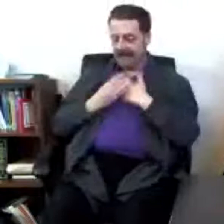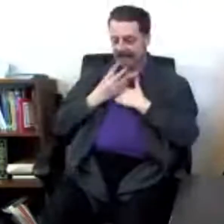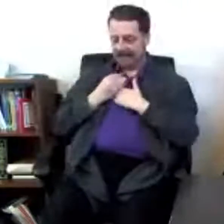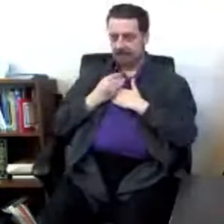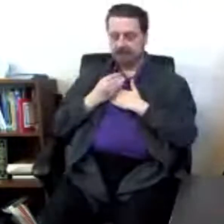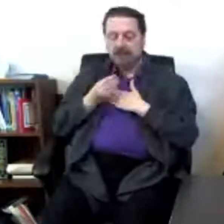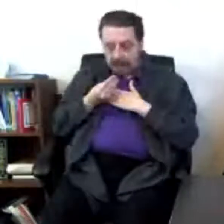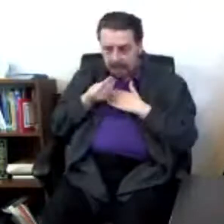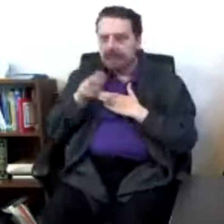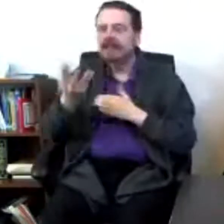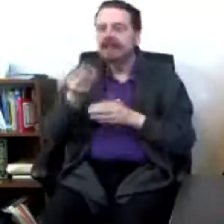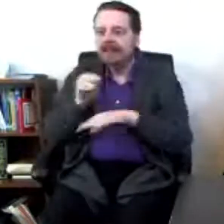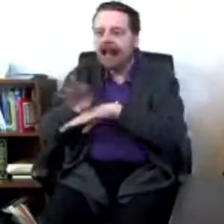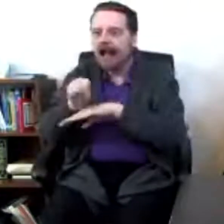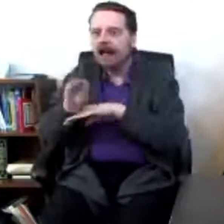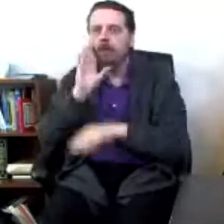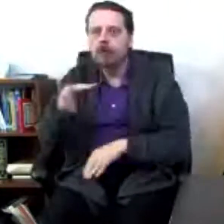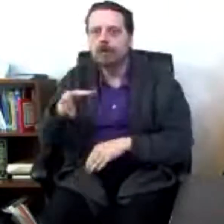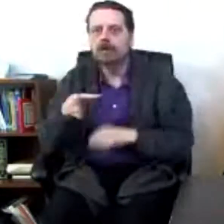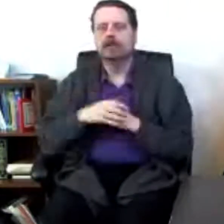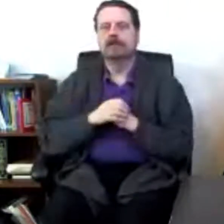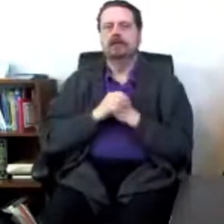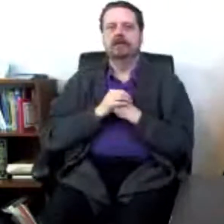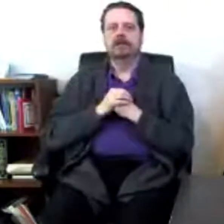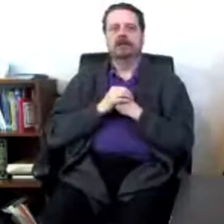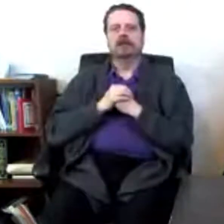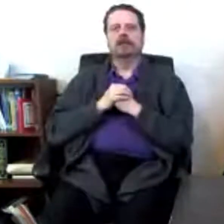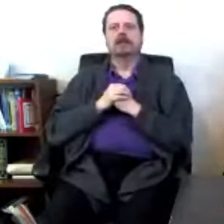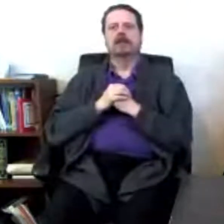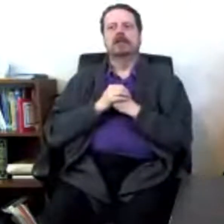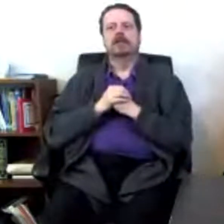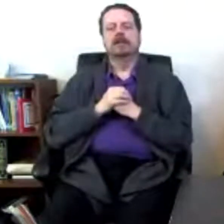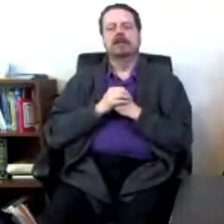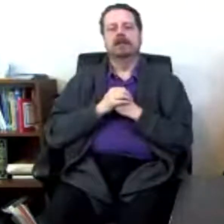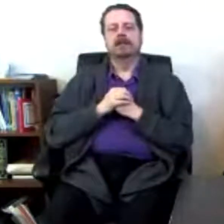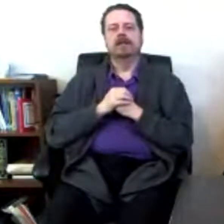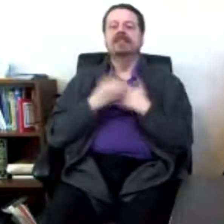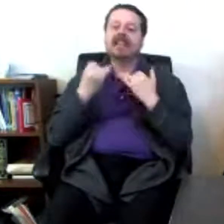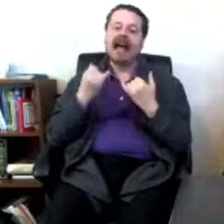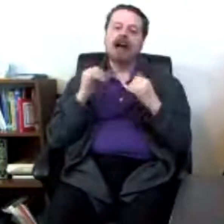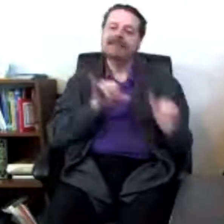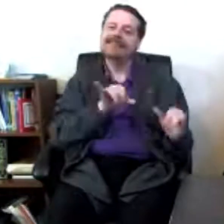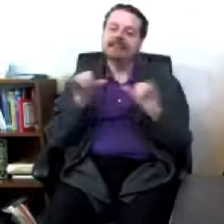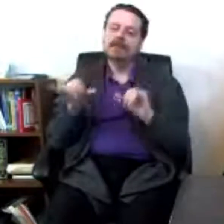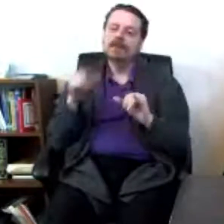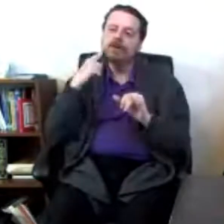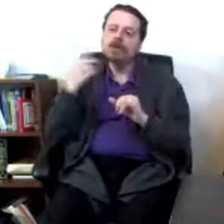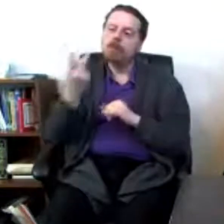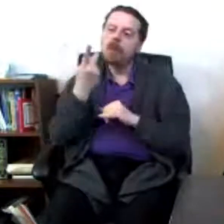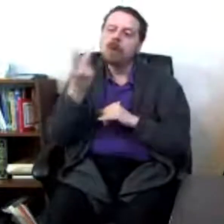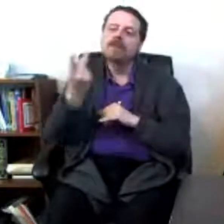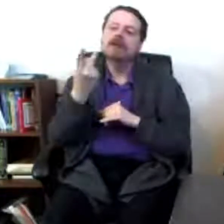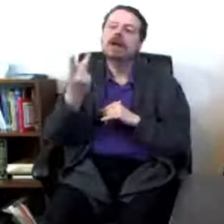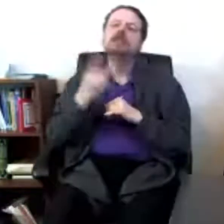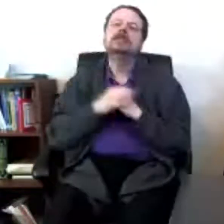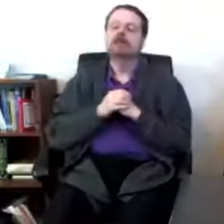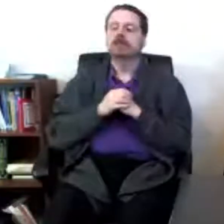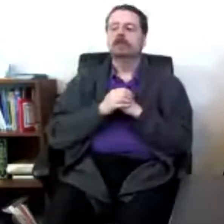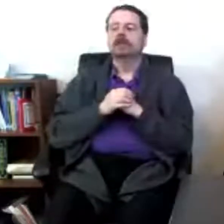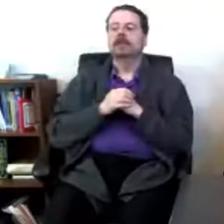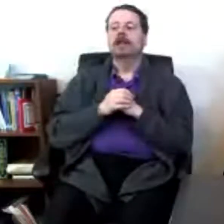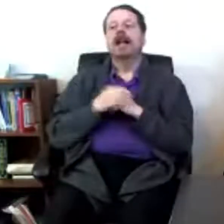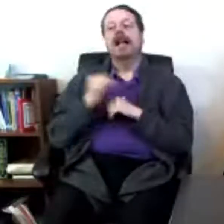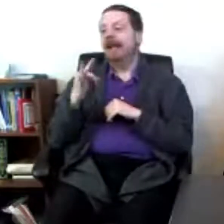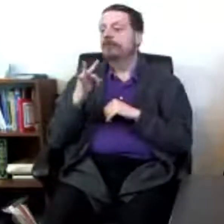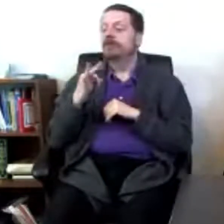you. Where it is now, they say, it is now similar for both of us, whether